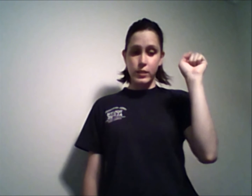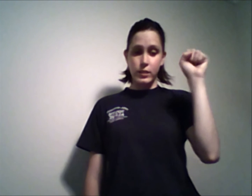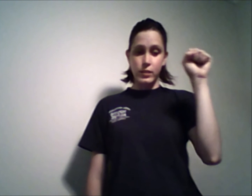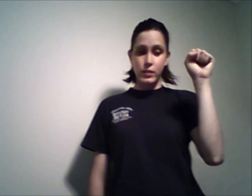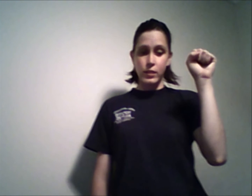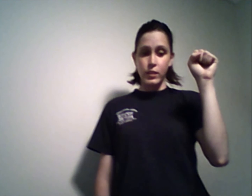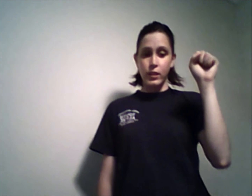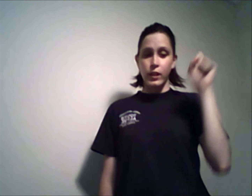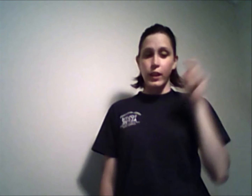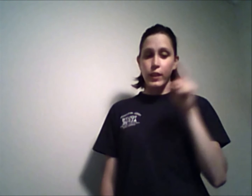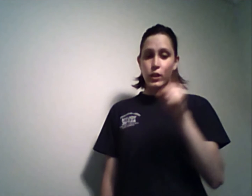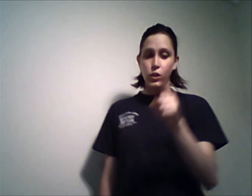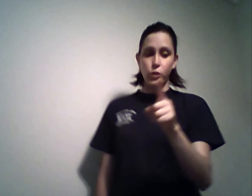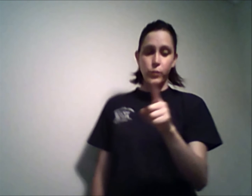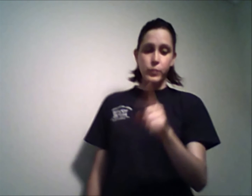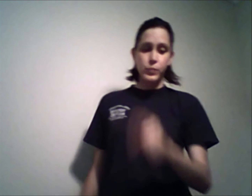Yes. And then you.